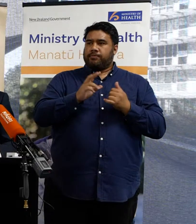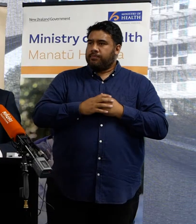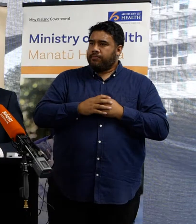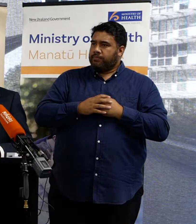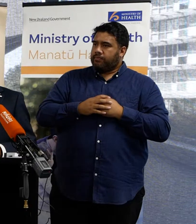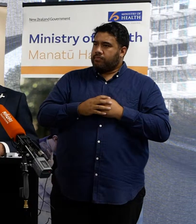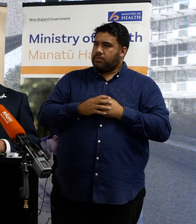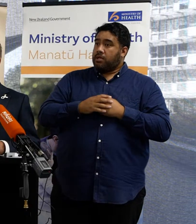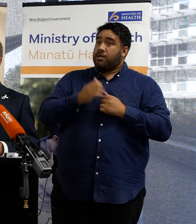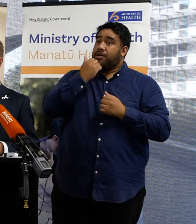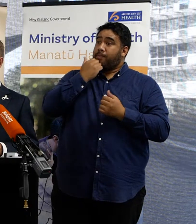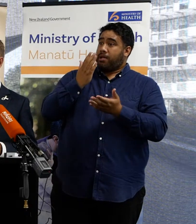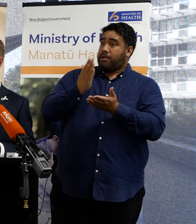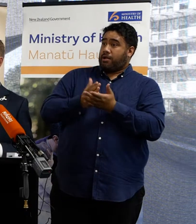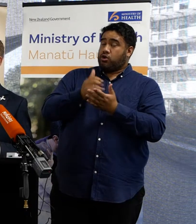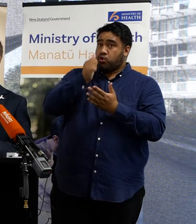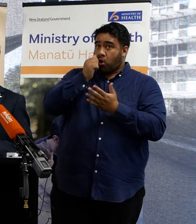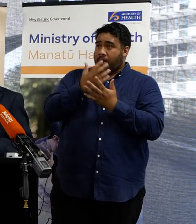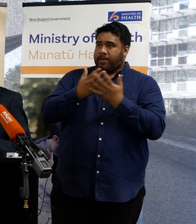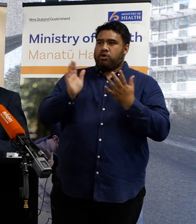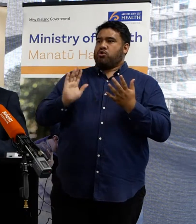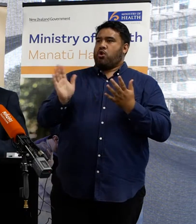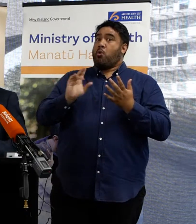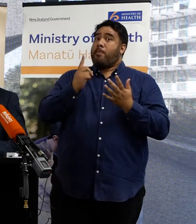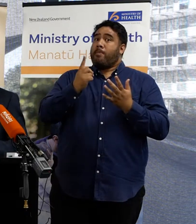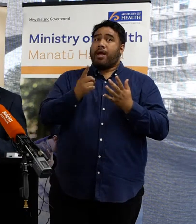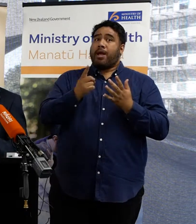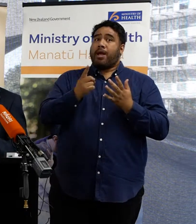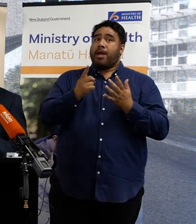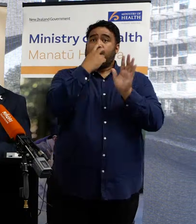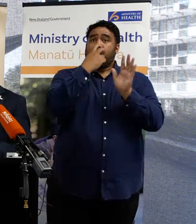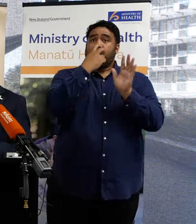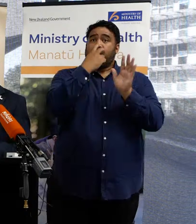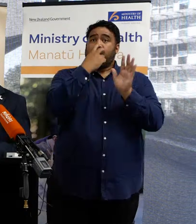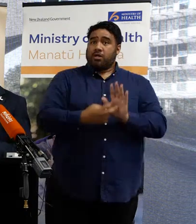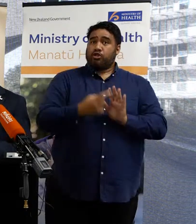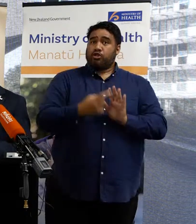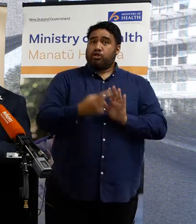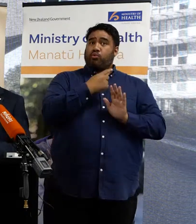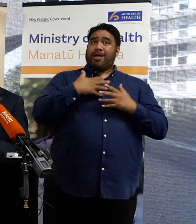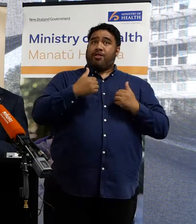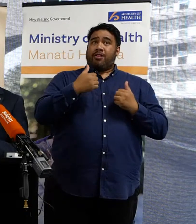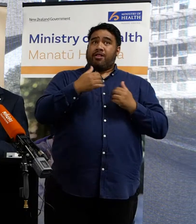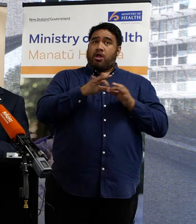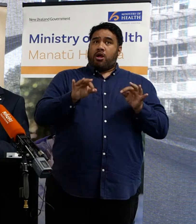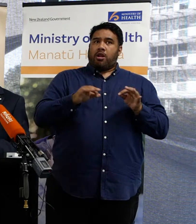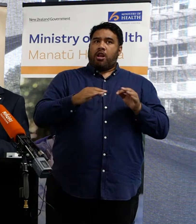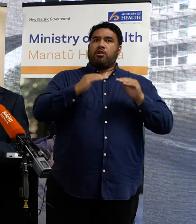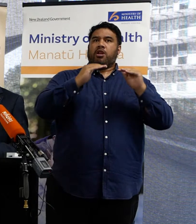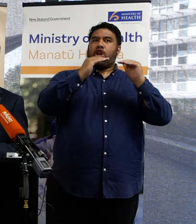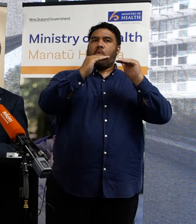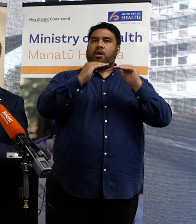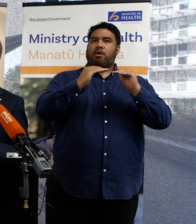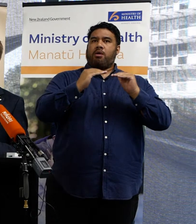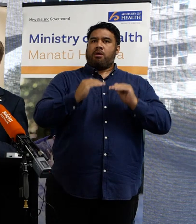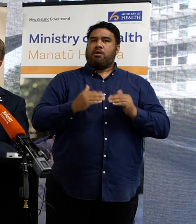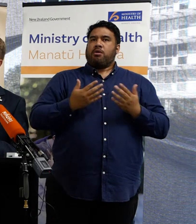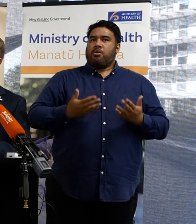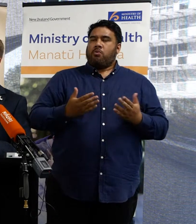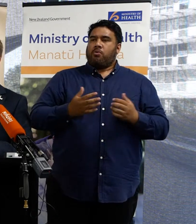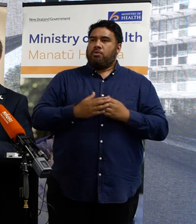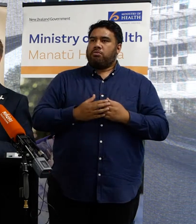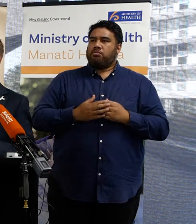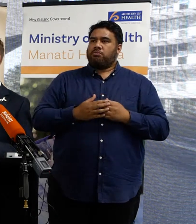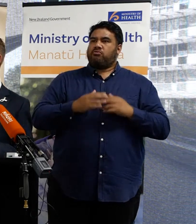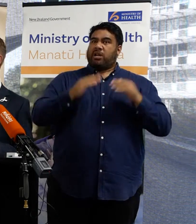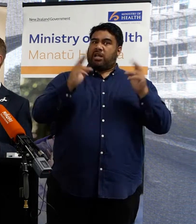I don't have the numbers with me, but I do know that the number of registrations is quite low now. The main